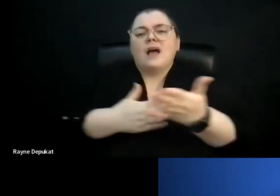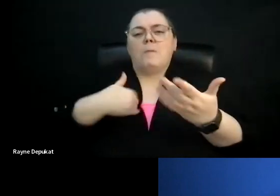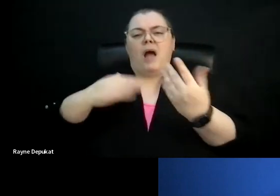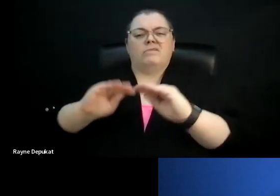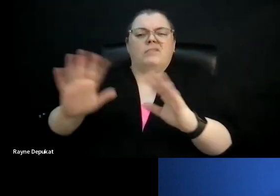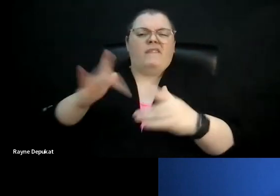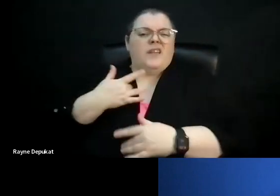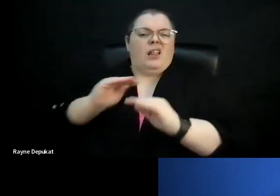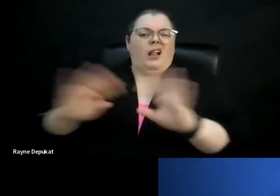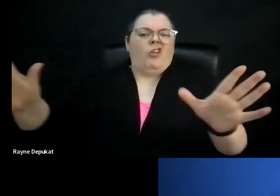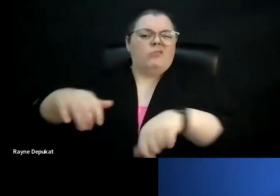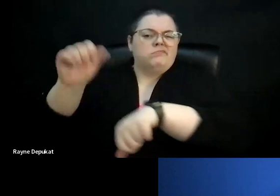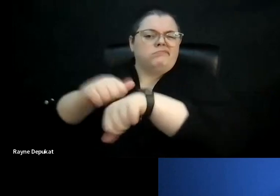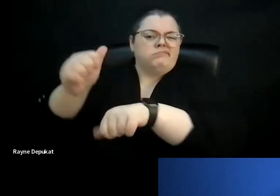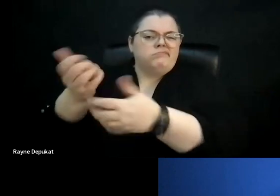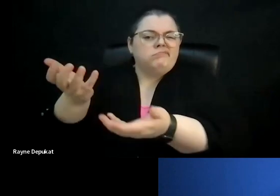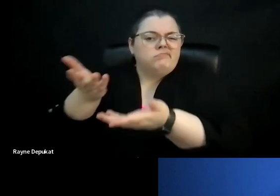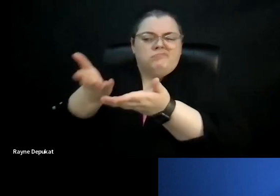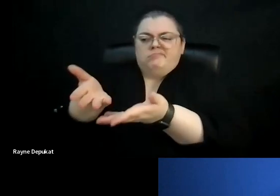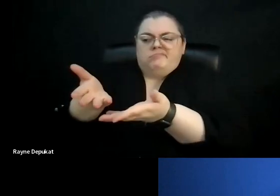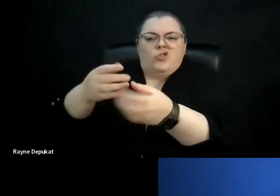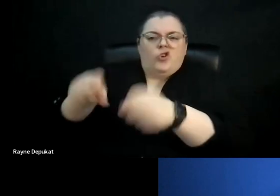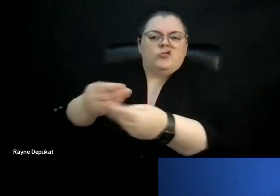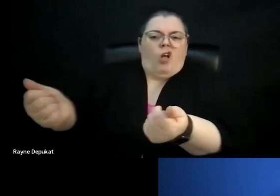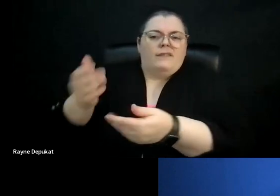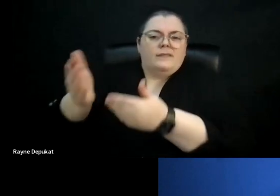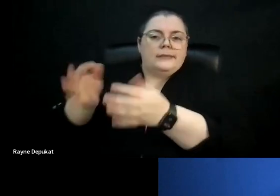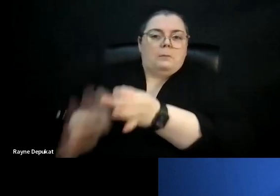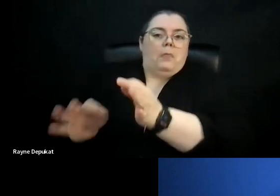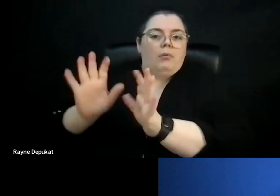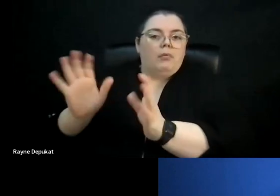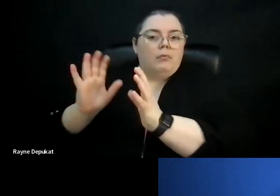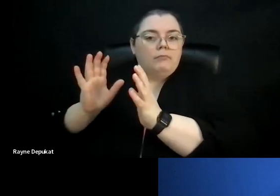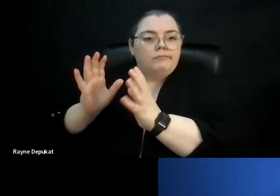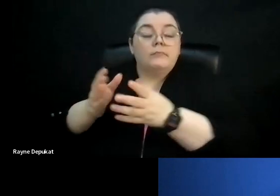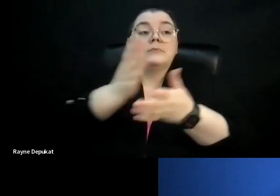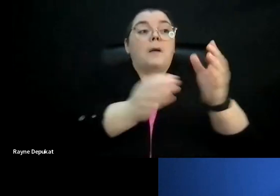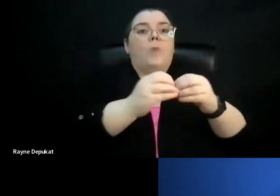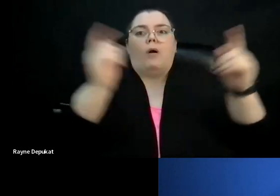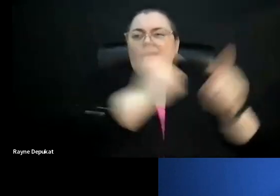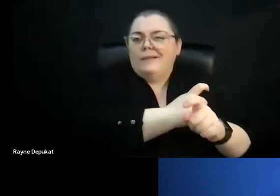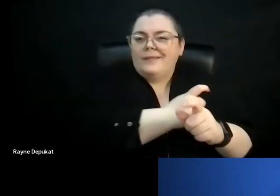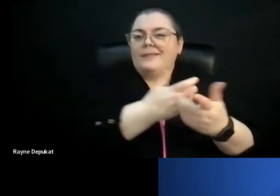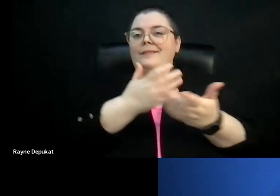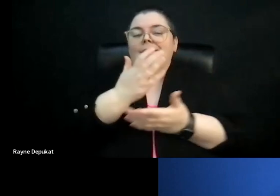There was some brainstorming and good ideas, and there were others that were pretty concrete in terms of the